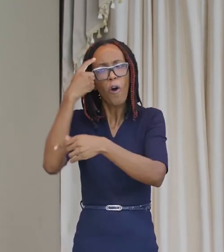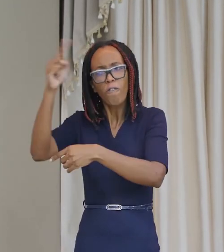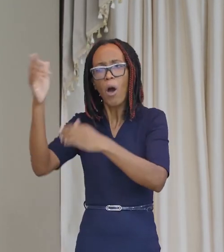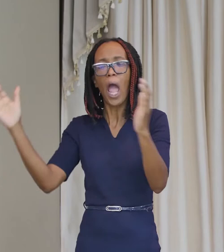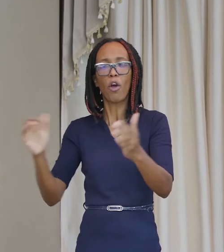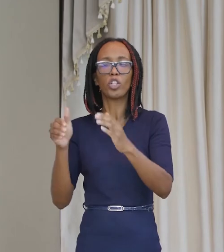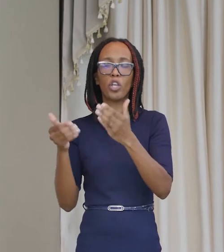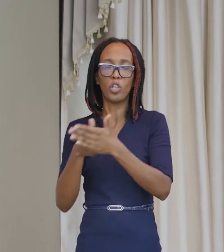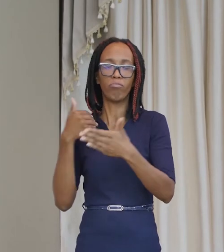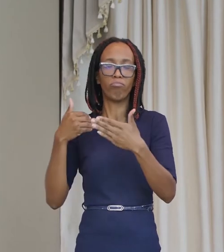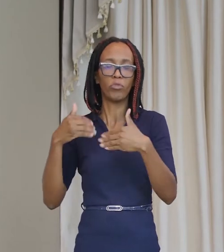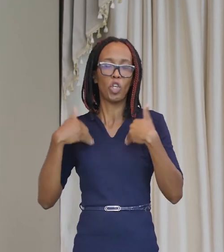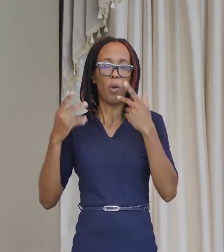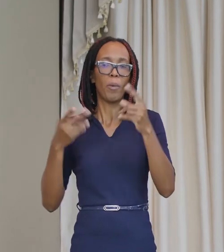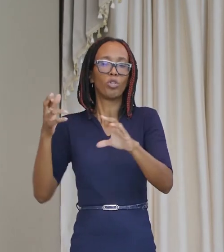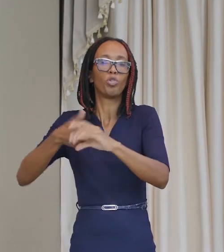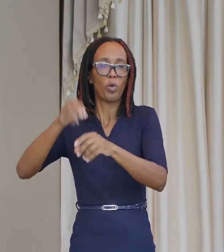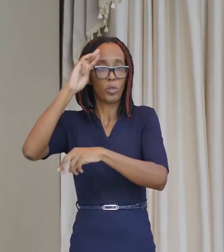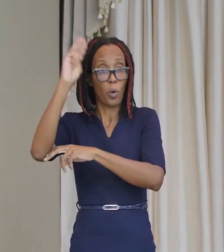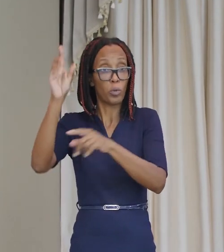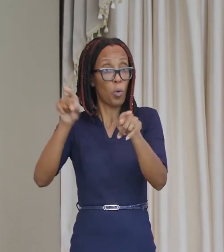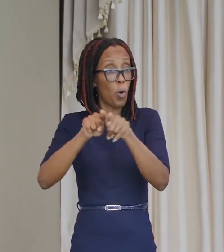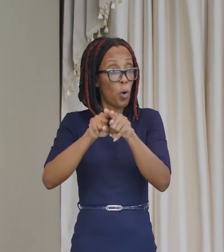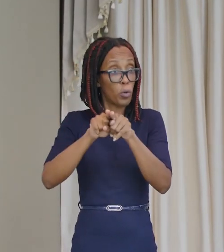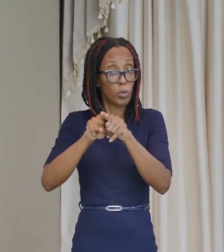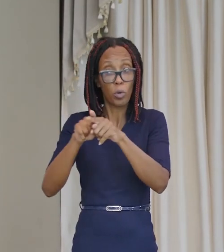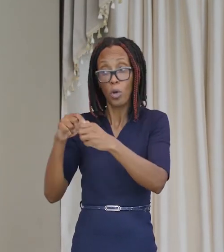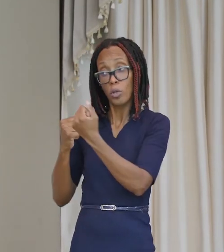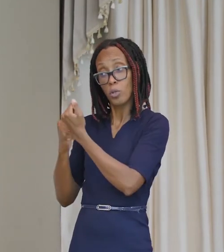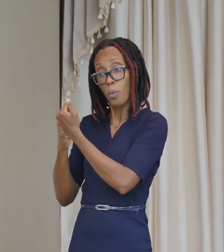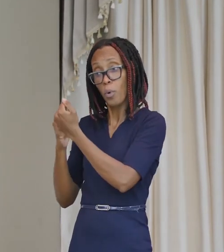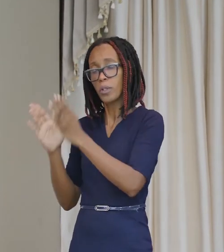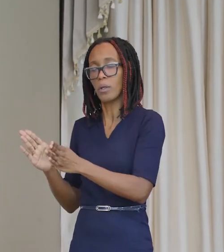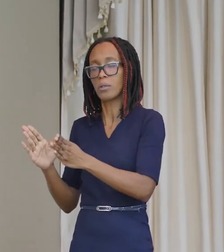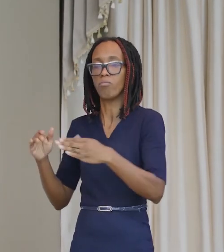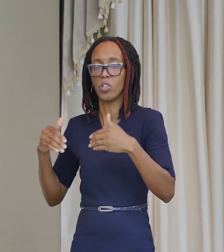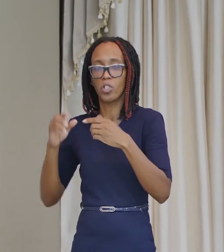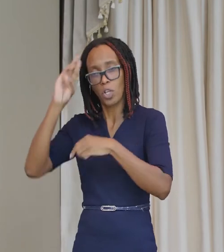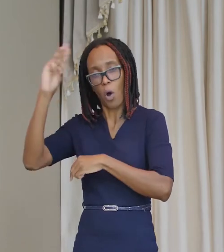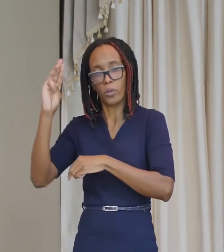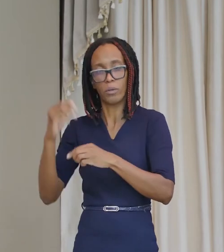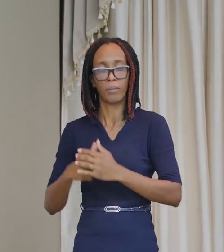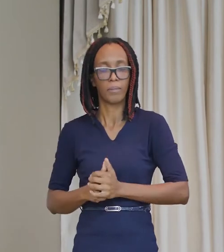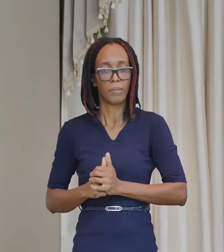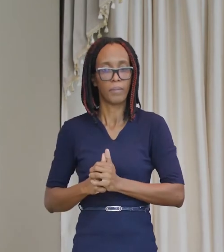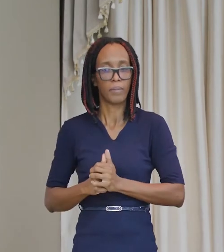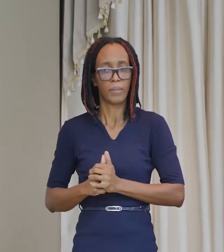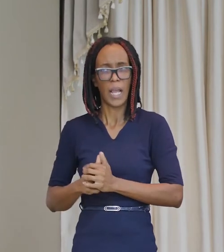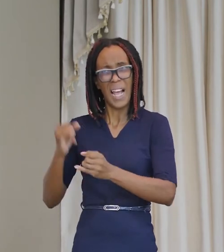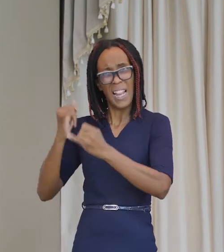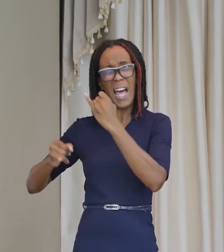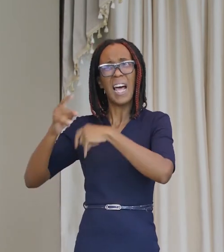people and all supporters of the scout movement. Since we were last